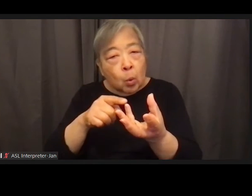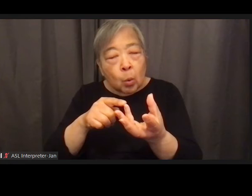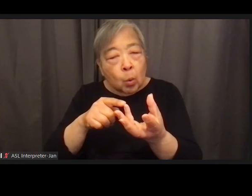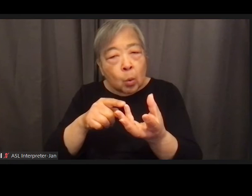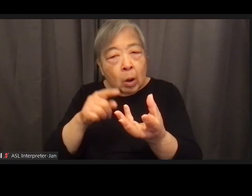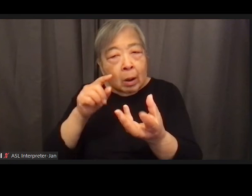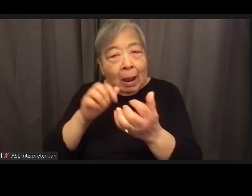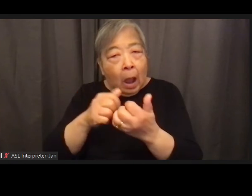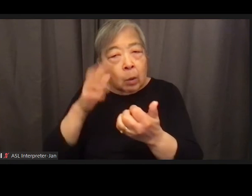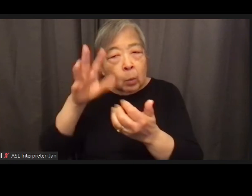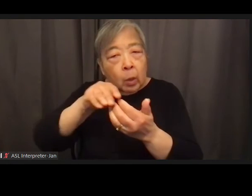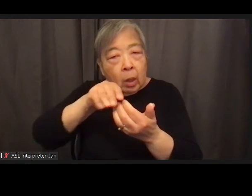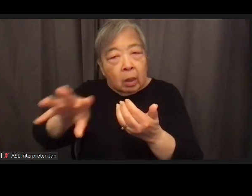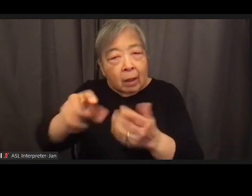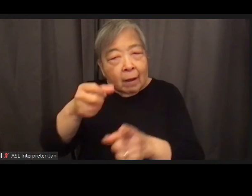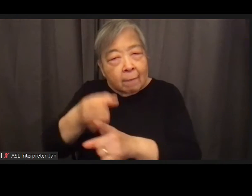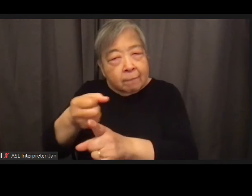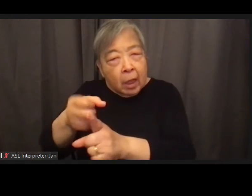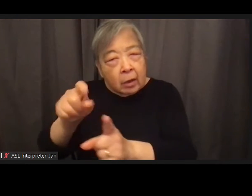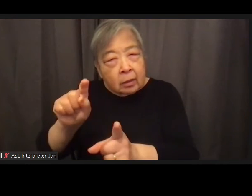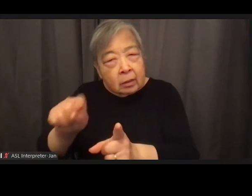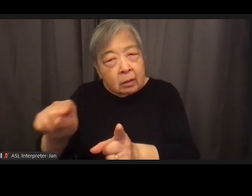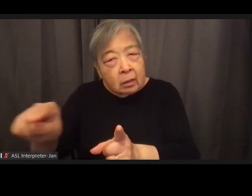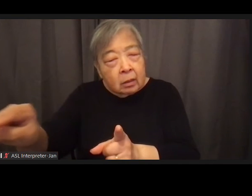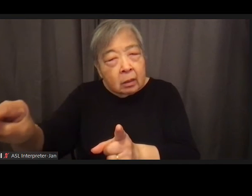we're trying to catch with